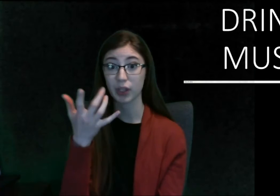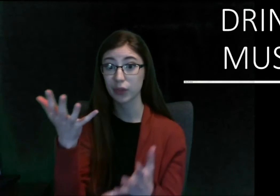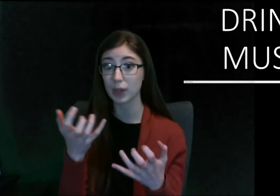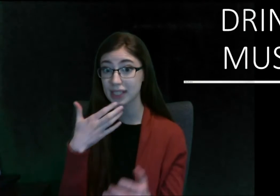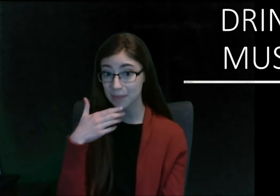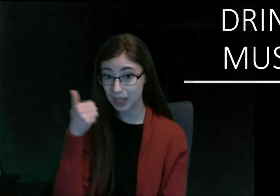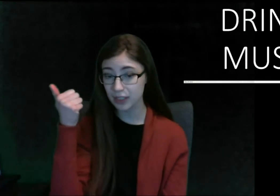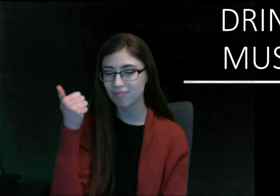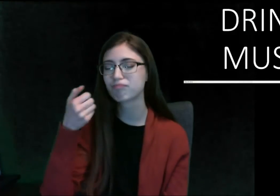you want to get better,